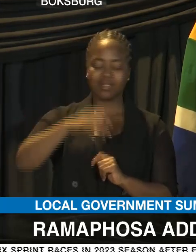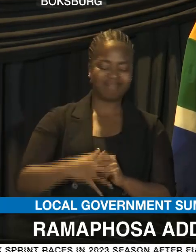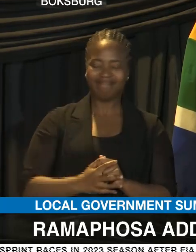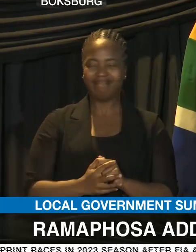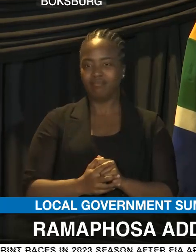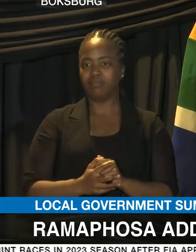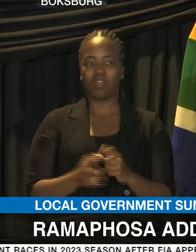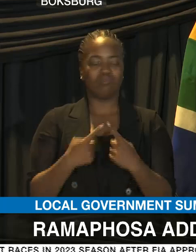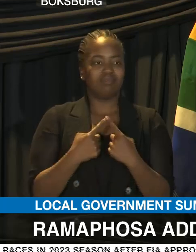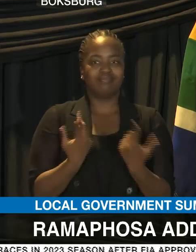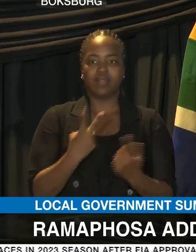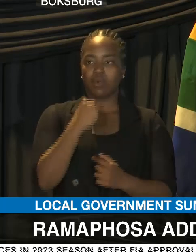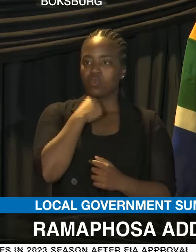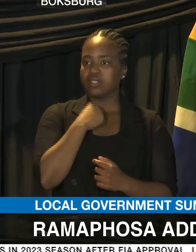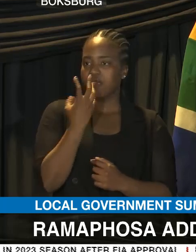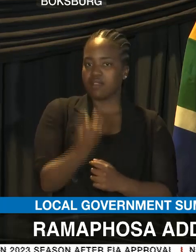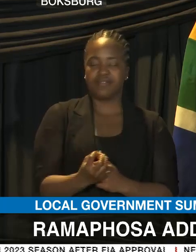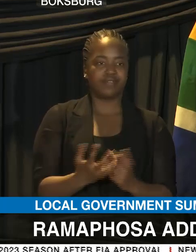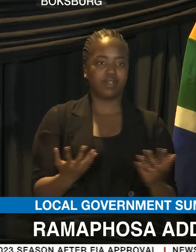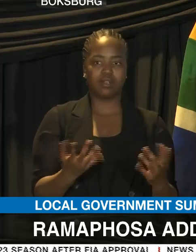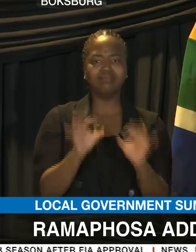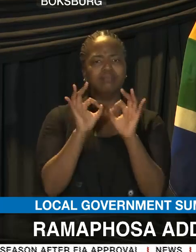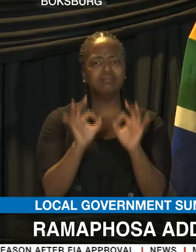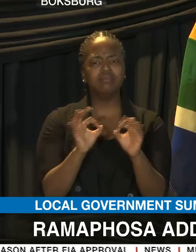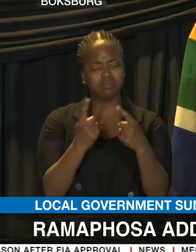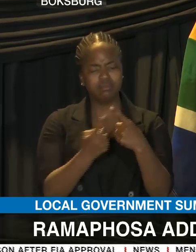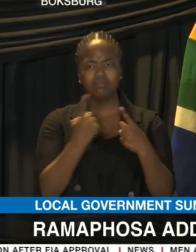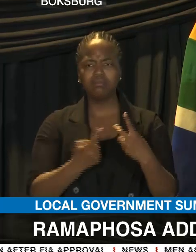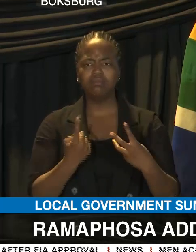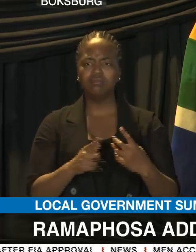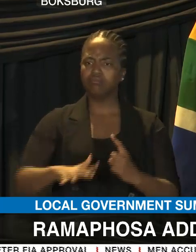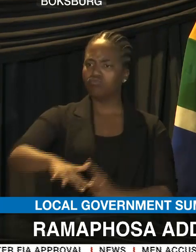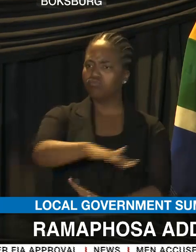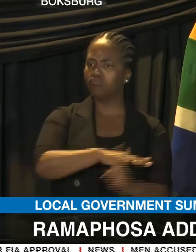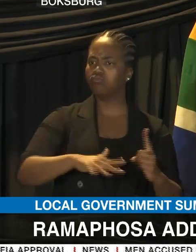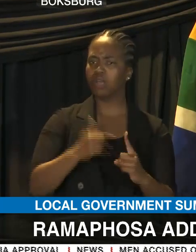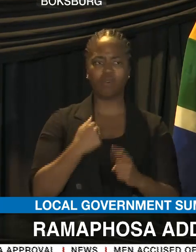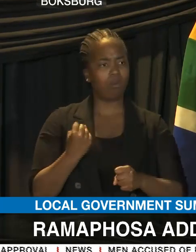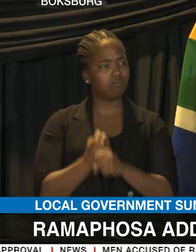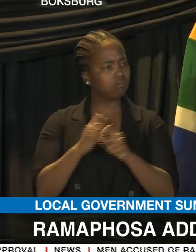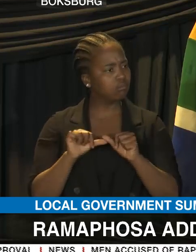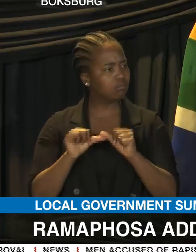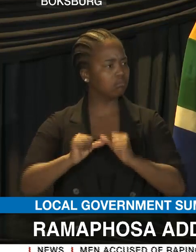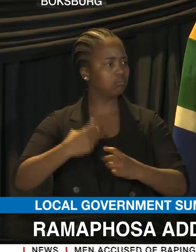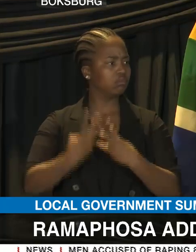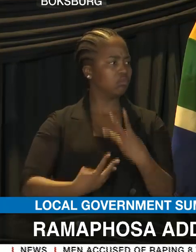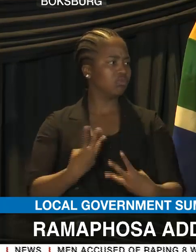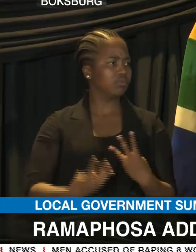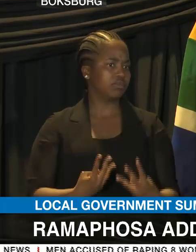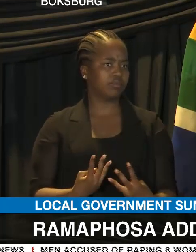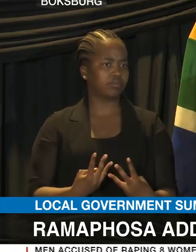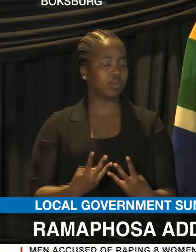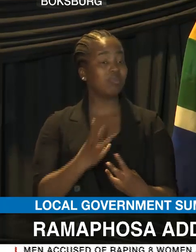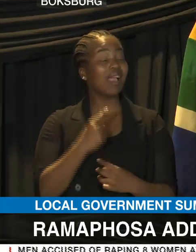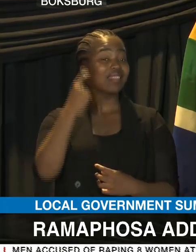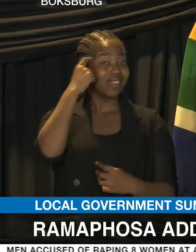not able to provide the necessary environment for the company to continue operating. And I think